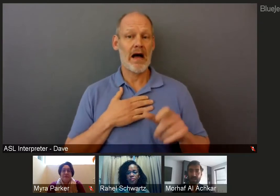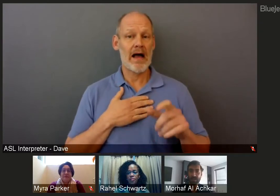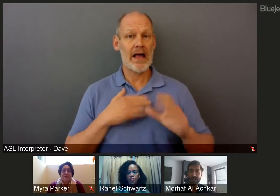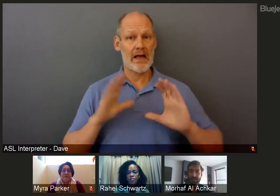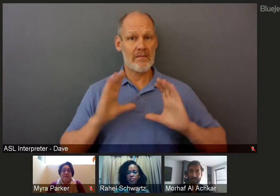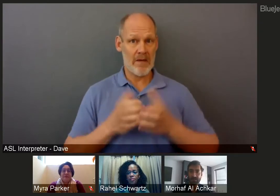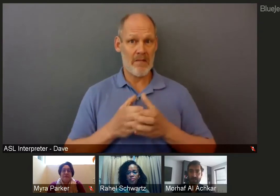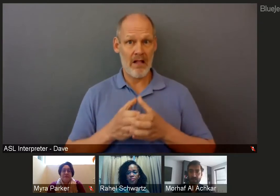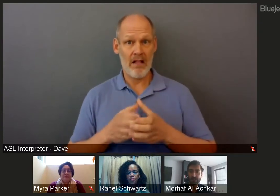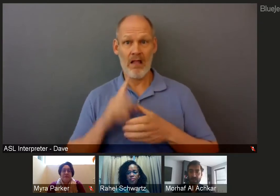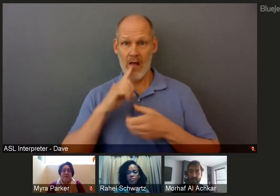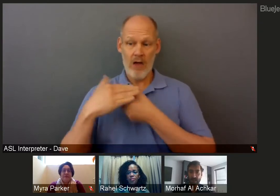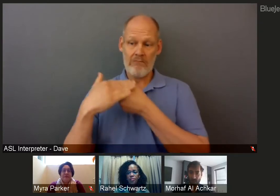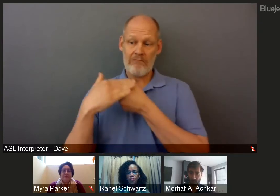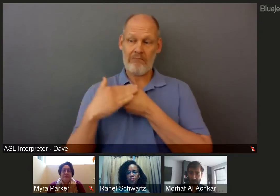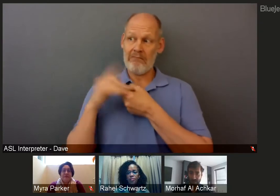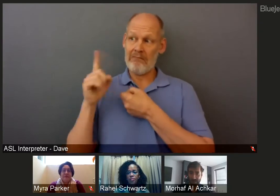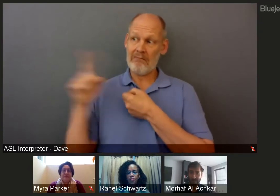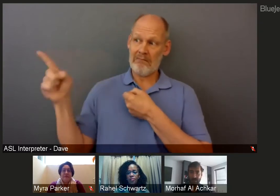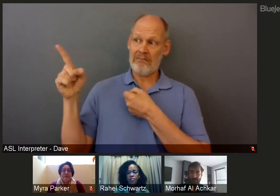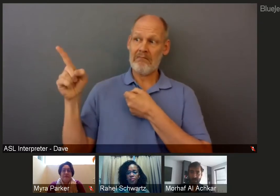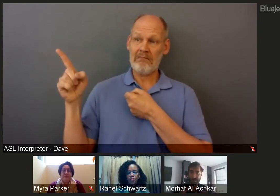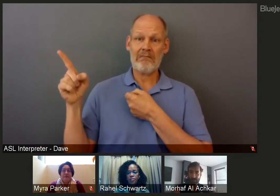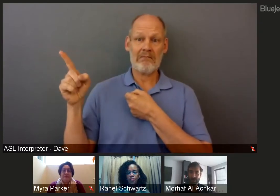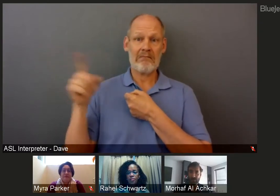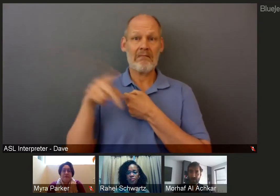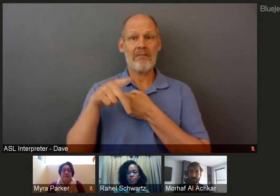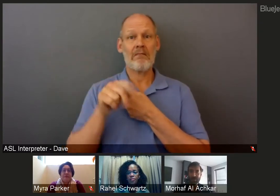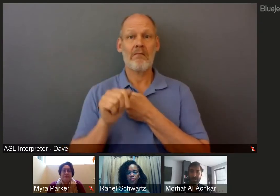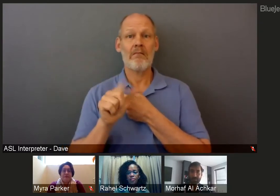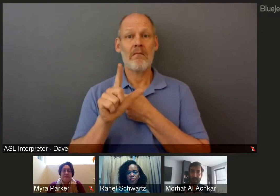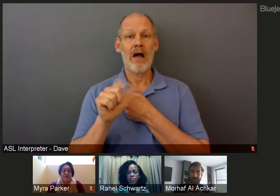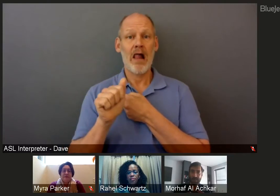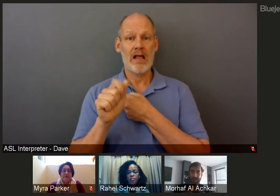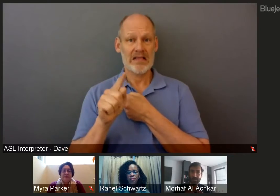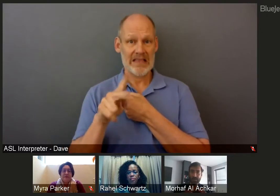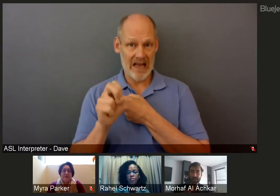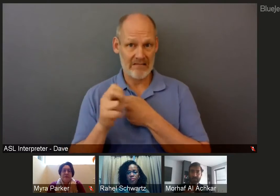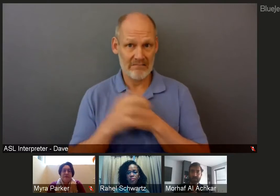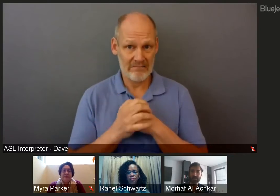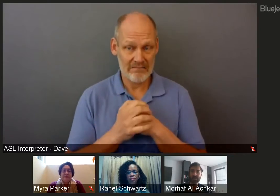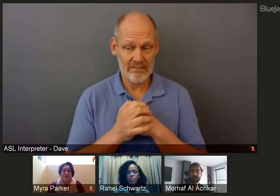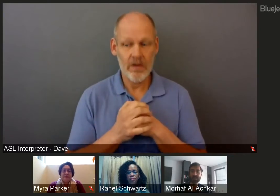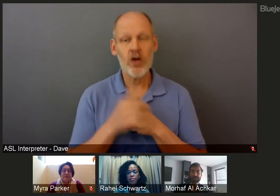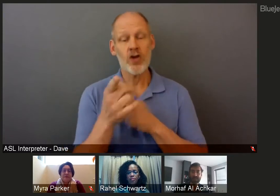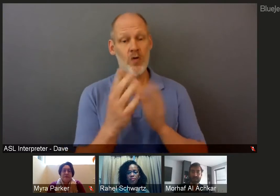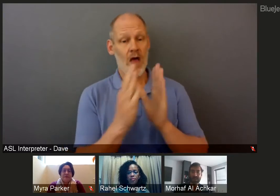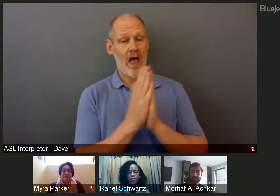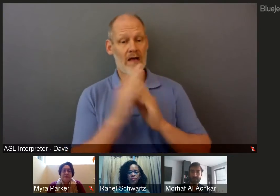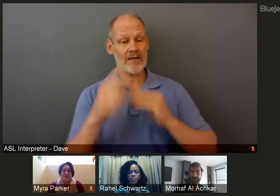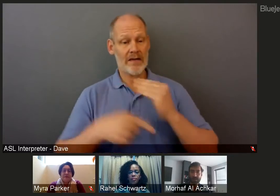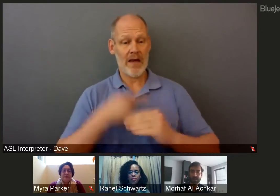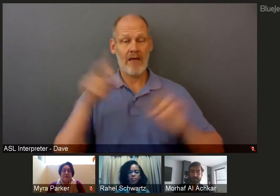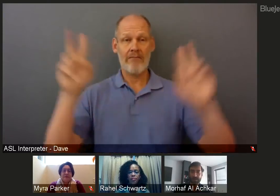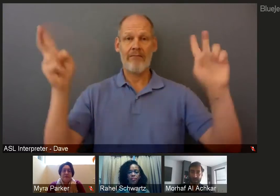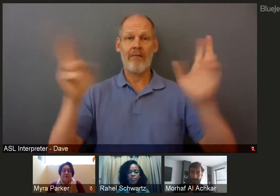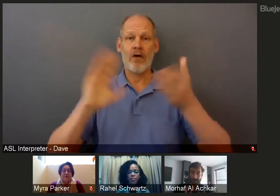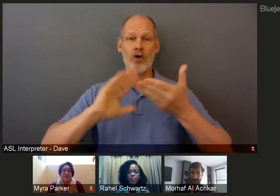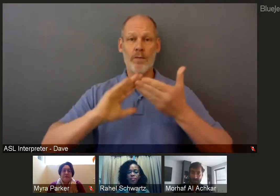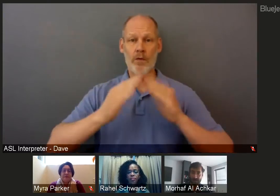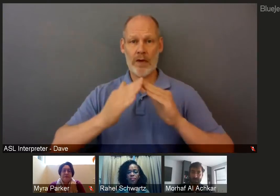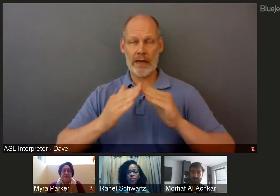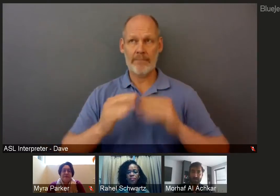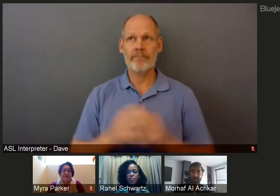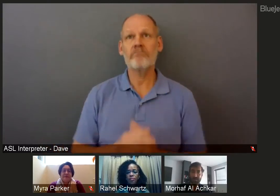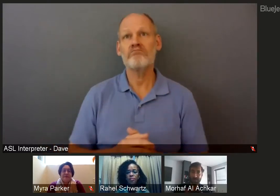similar colonizing force. When you ask the question about community, I think of multiple communities that I am a member of.